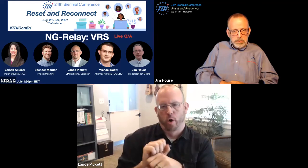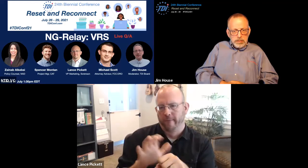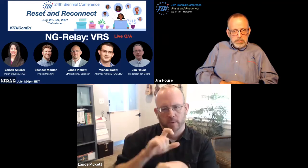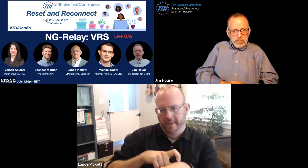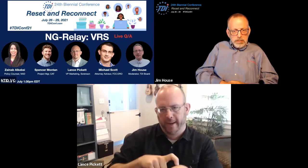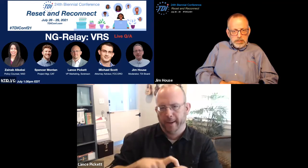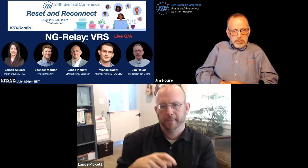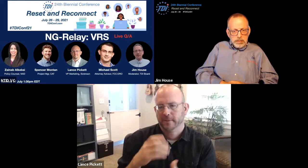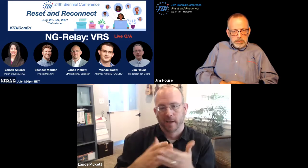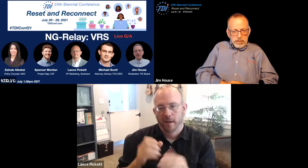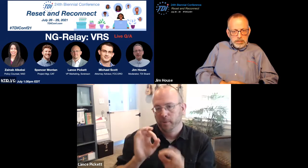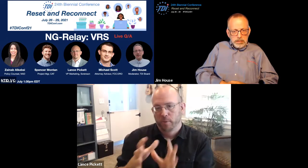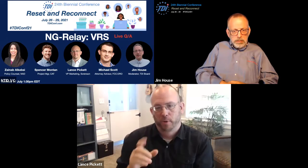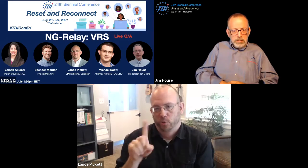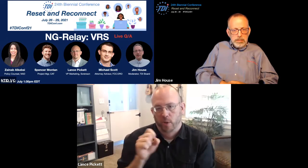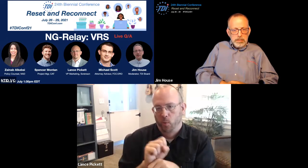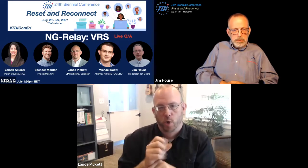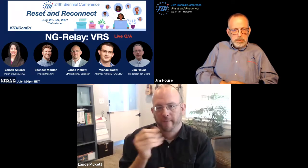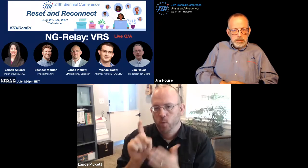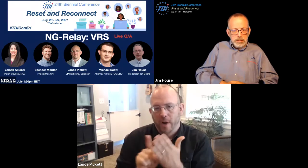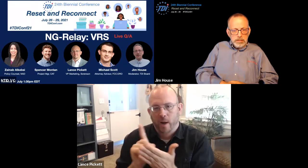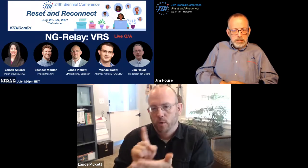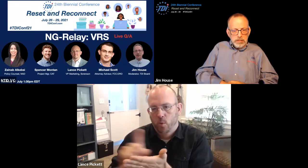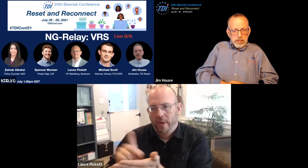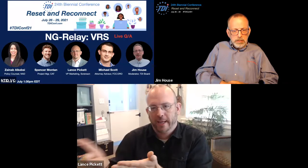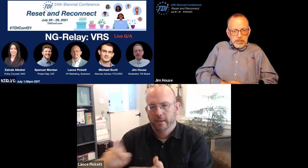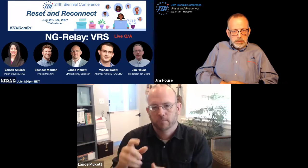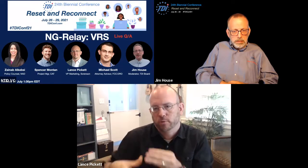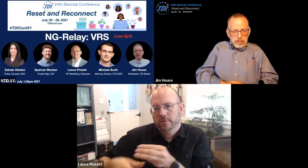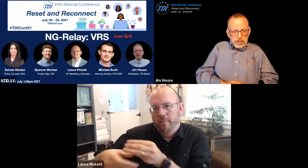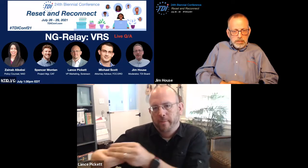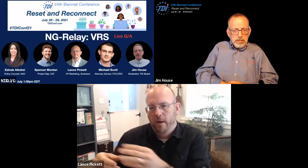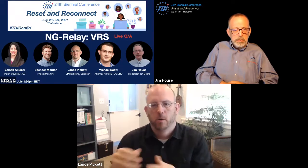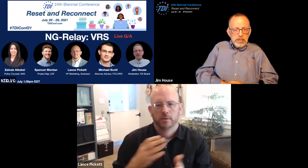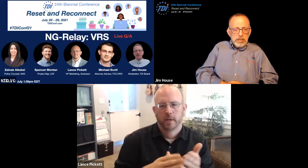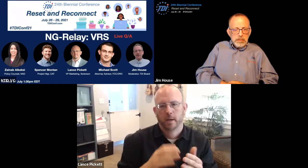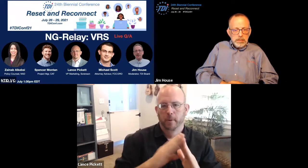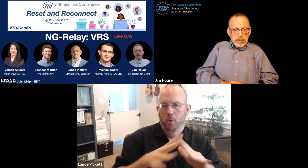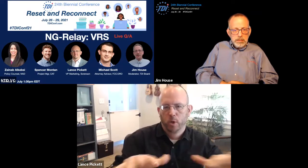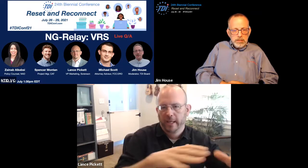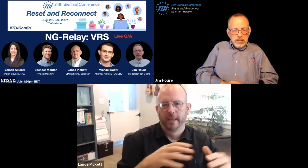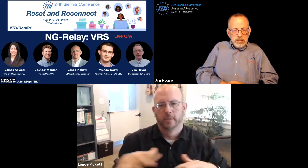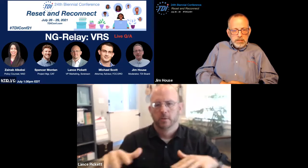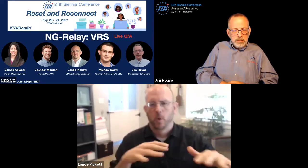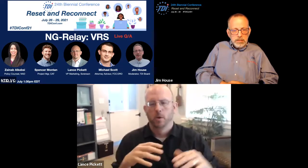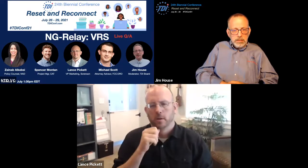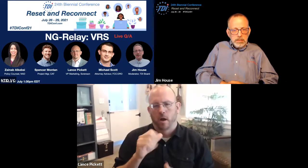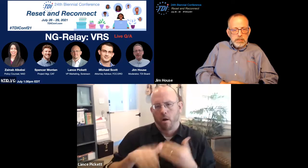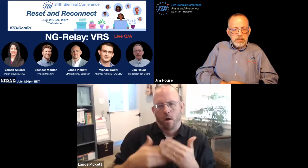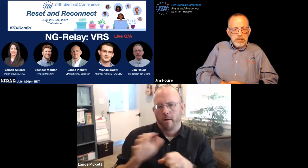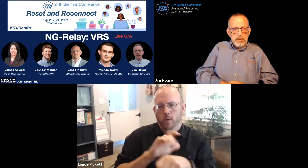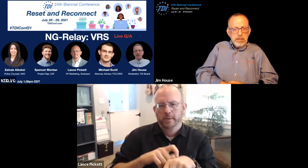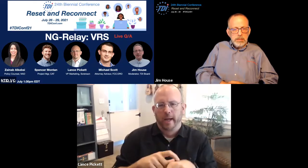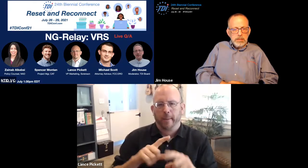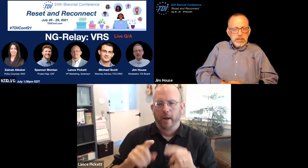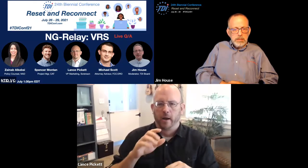but not all of them work full time. Some of them are only, a few hours a week. or as a supplementary income, and